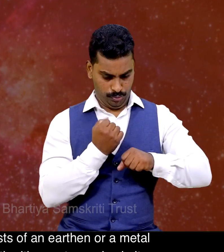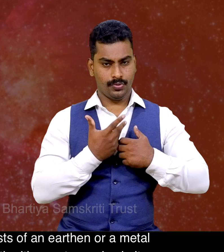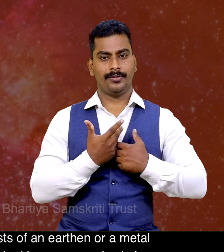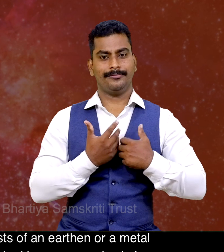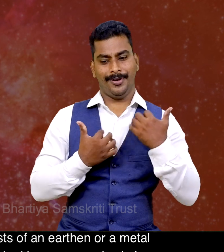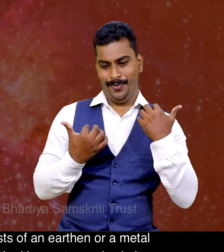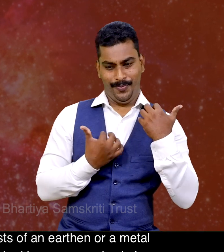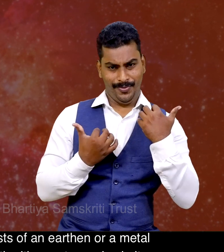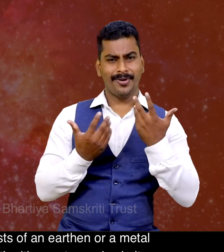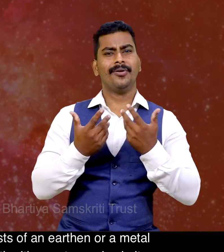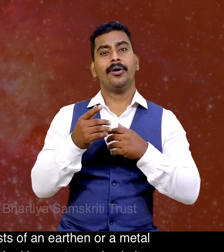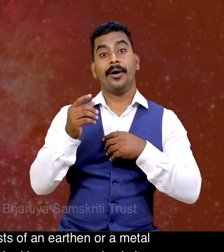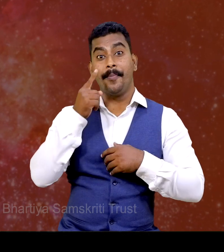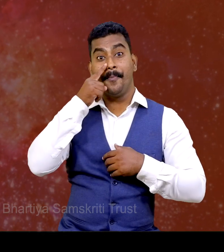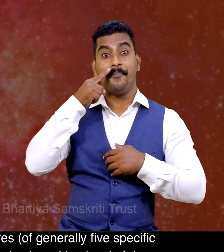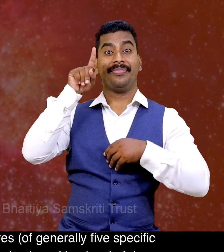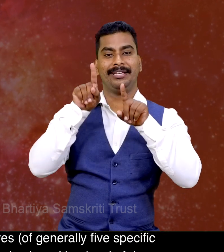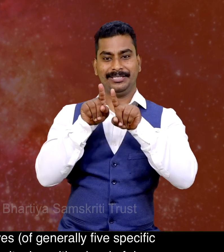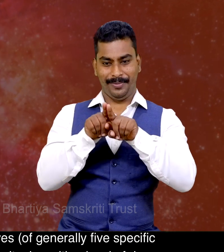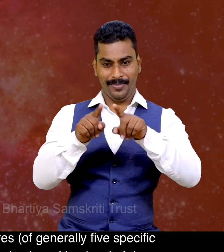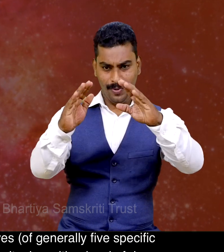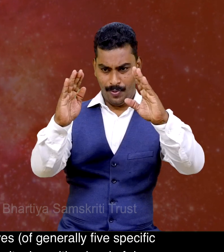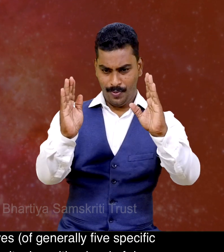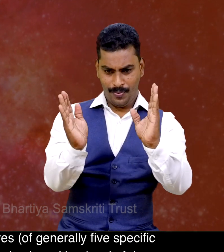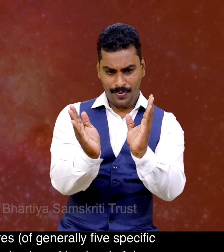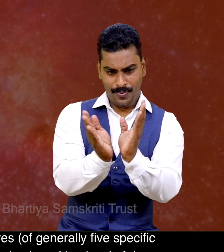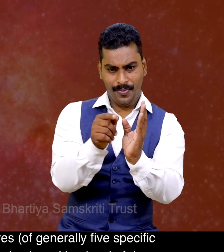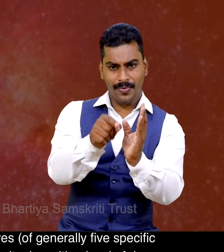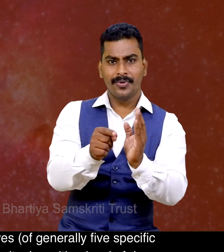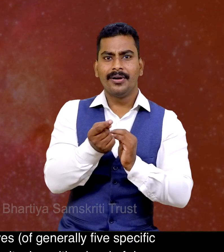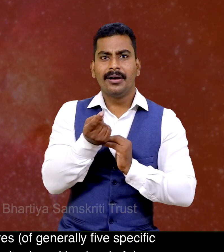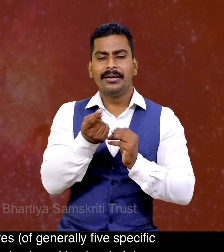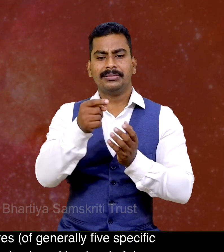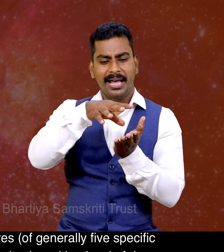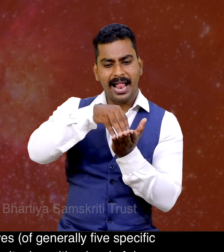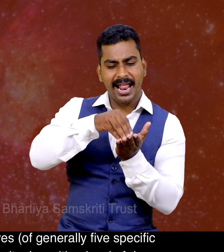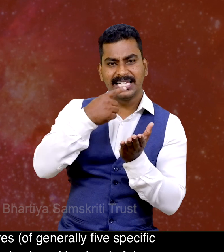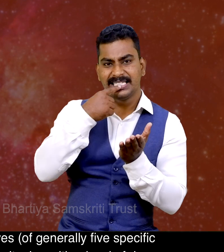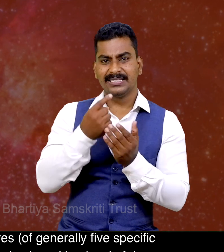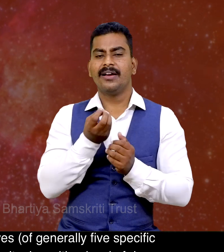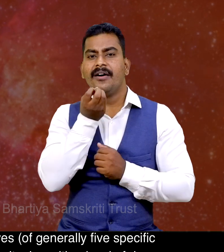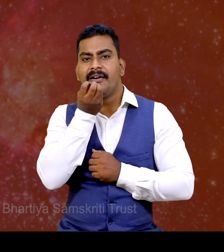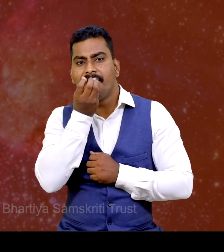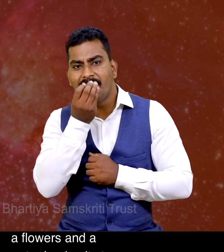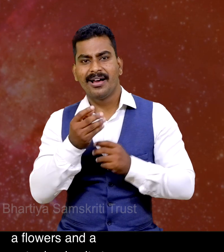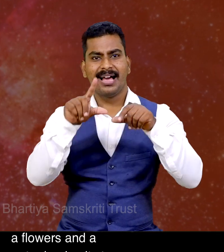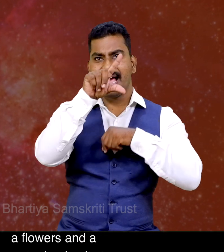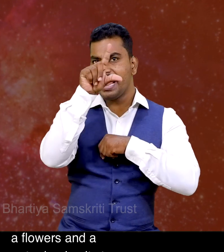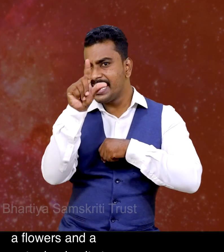water or rice in it, with leaves on its rim, with a bowl of rice, flowers,